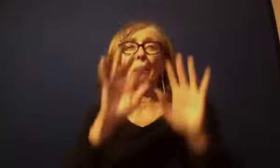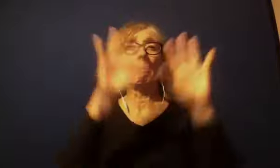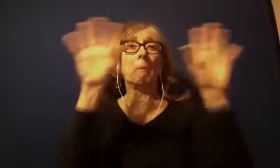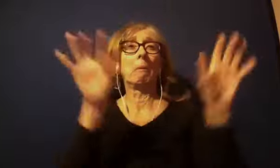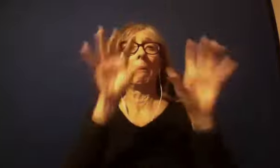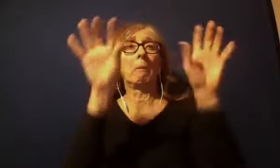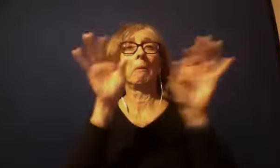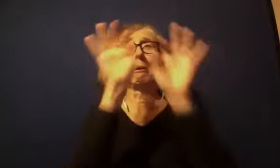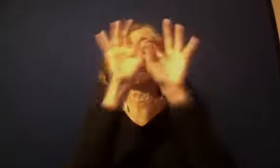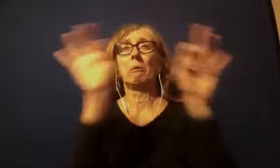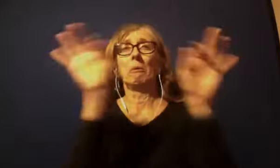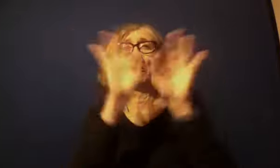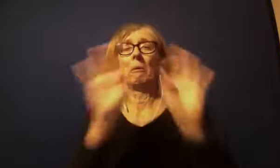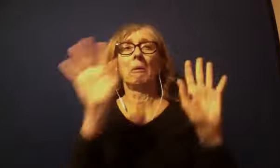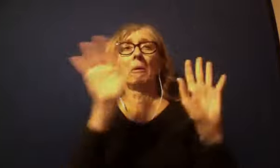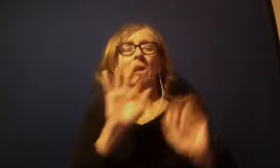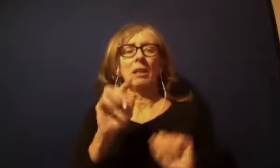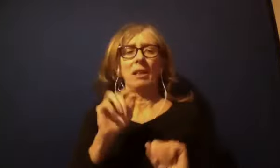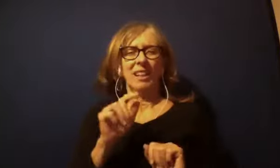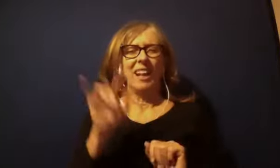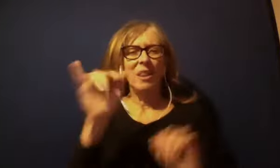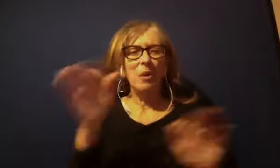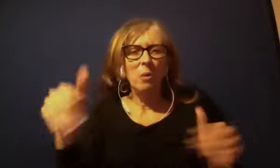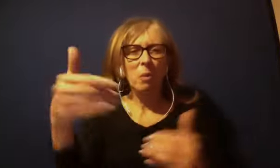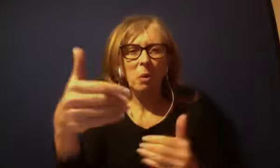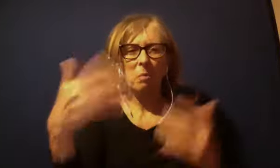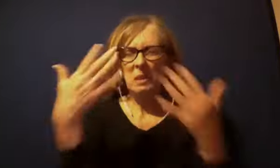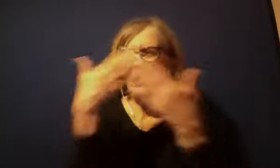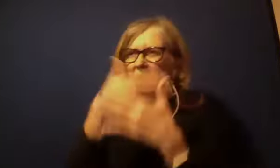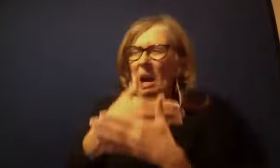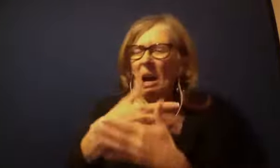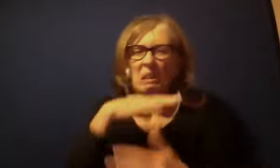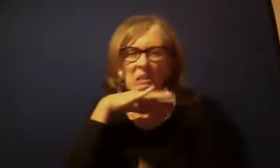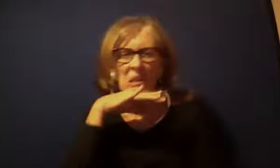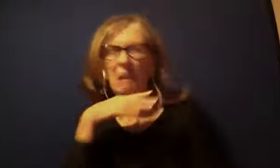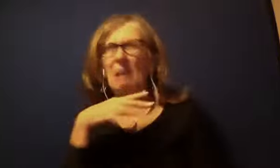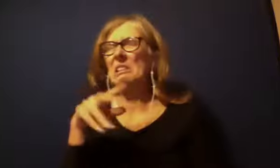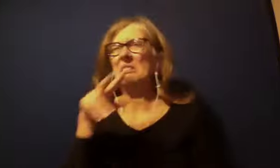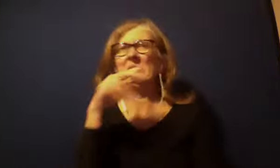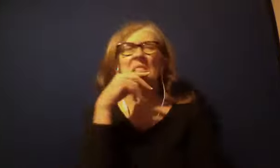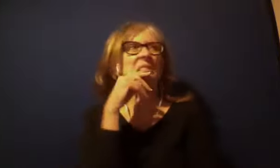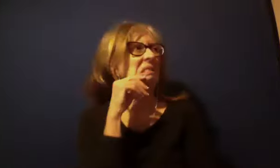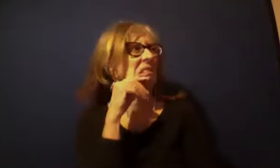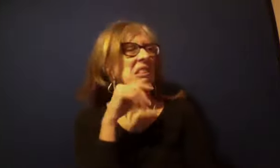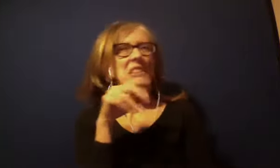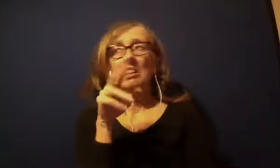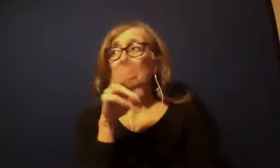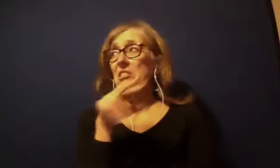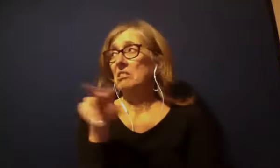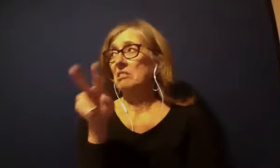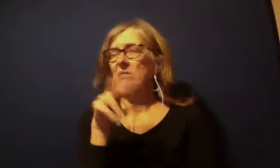of held up. And it was in a dingy old room and, you know, in some hall in the back of some rural region. And I just didn't, you know, it wasn't for